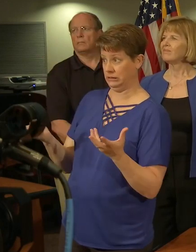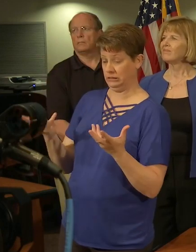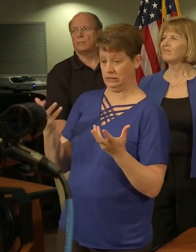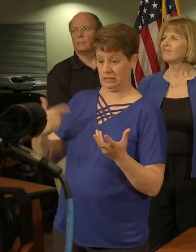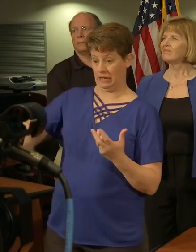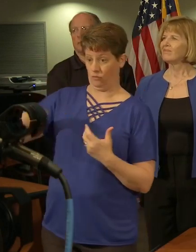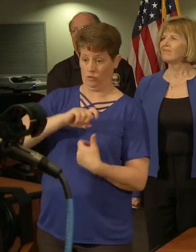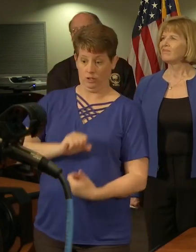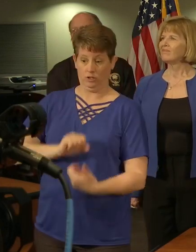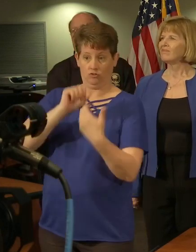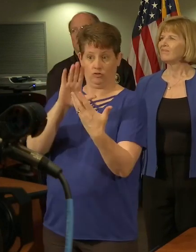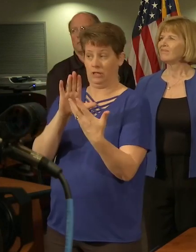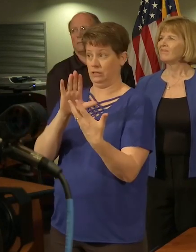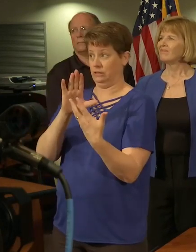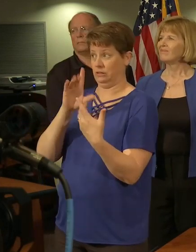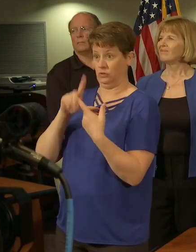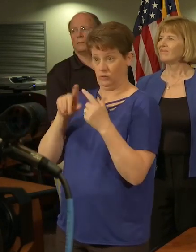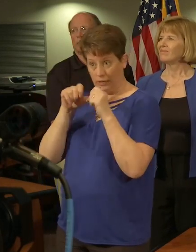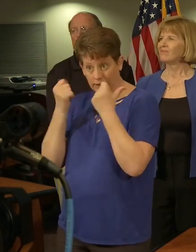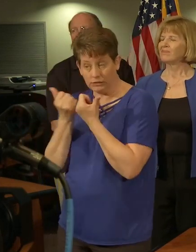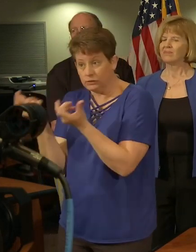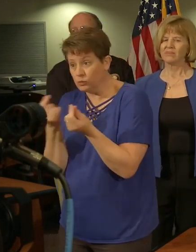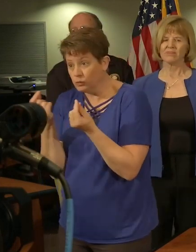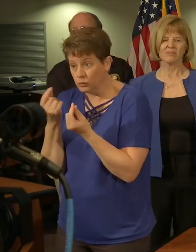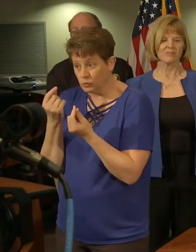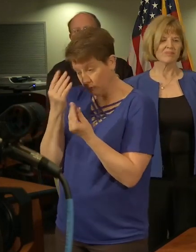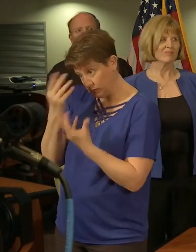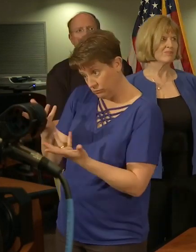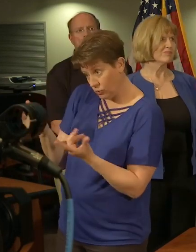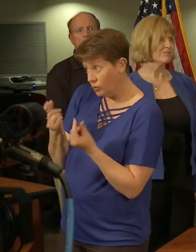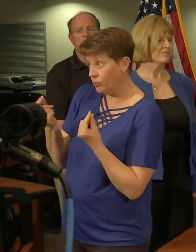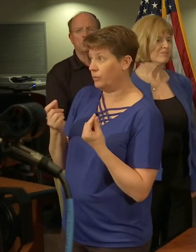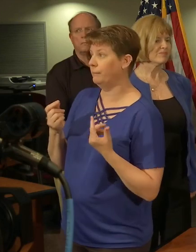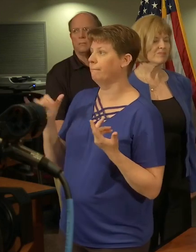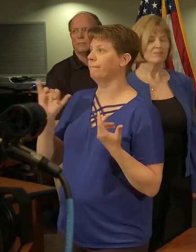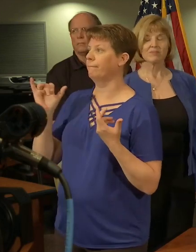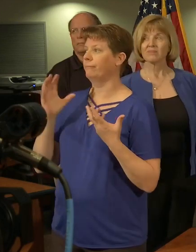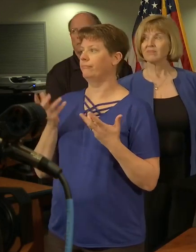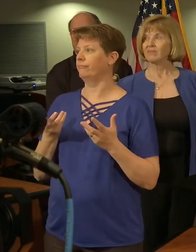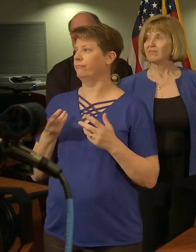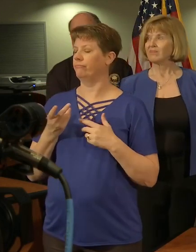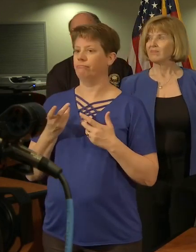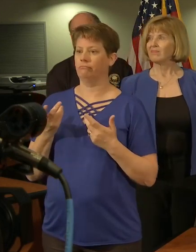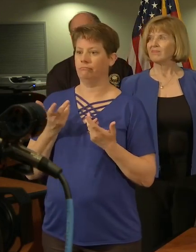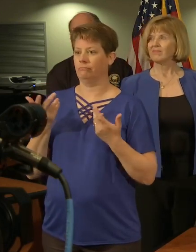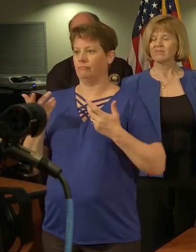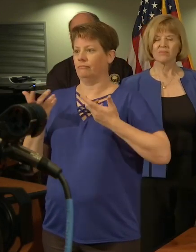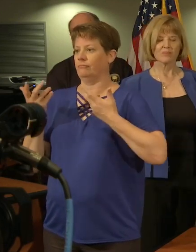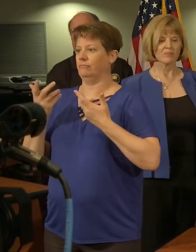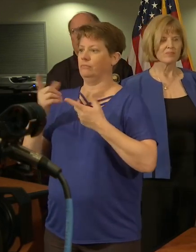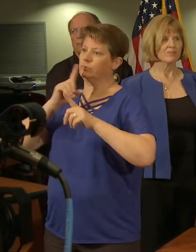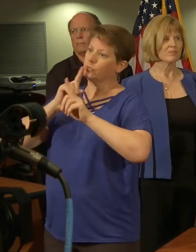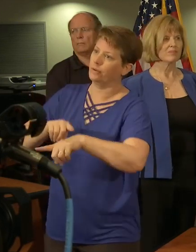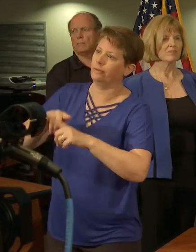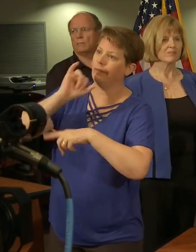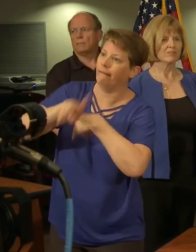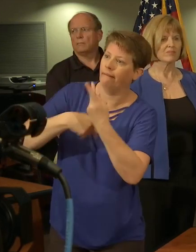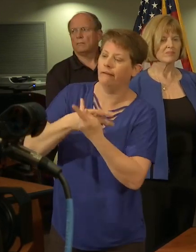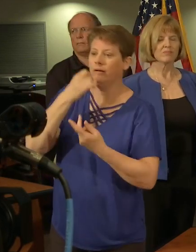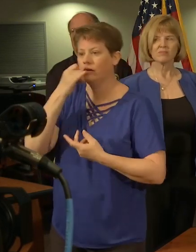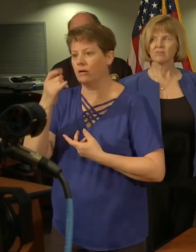addressed to those agencies what they should do? Like they don't respond to certain kinds of calls because